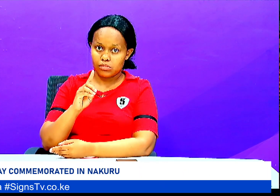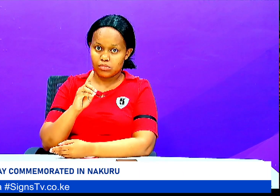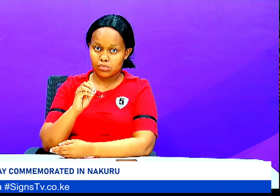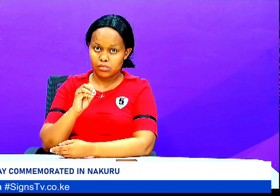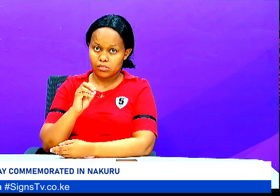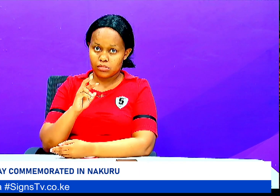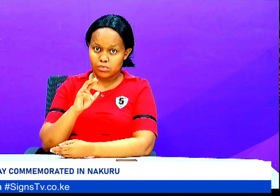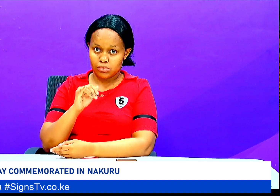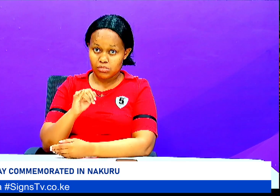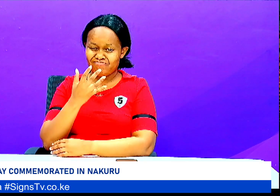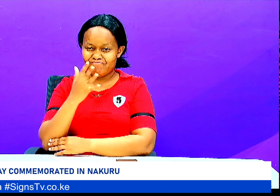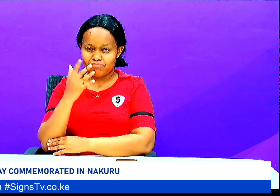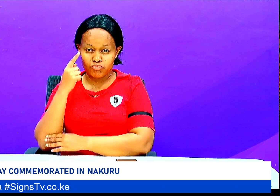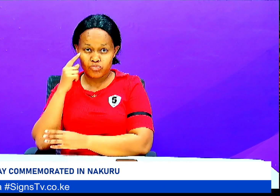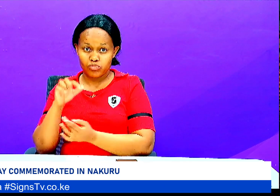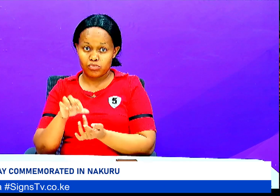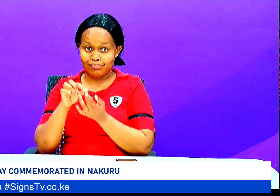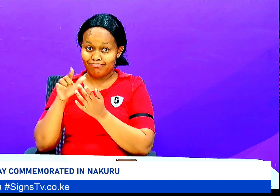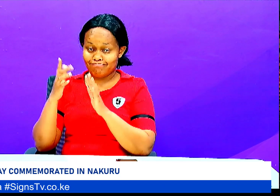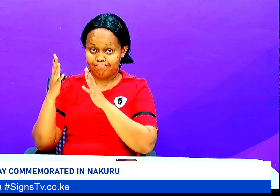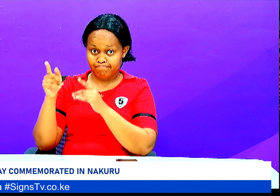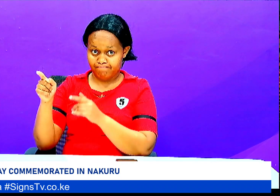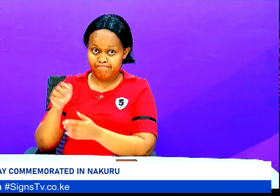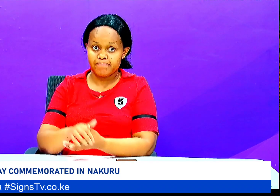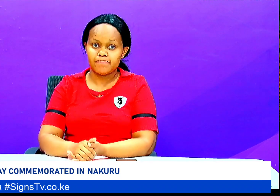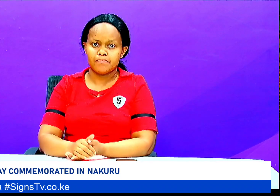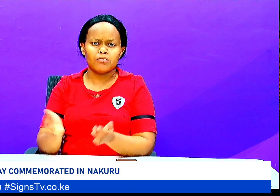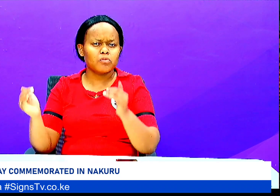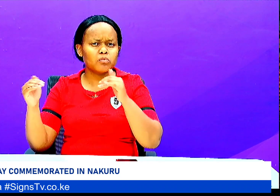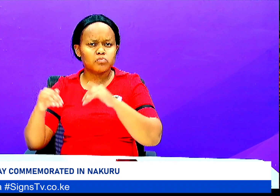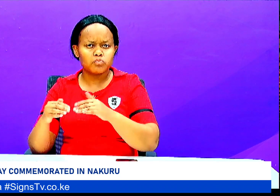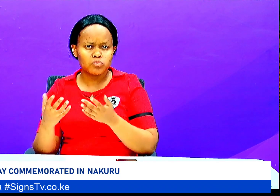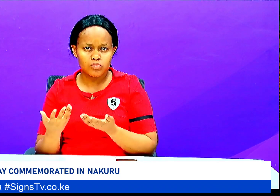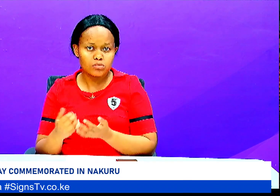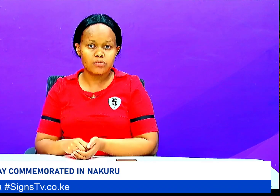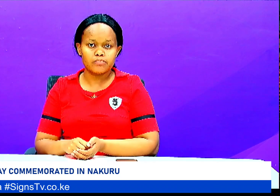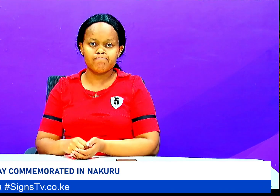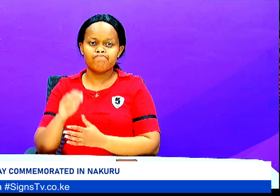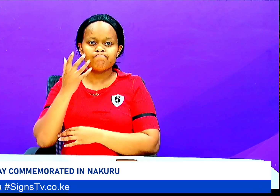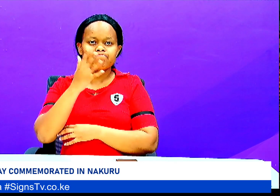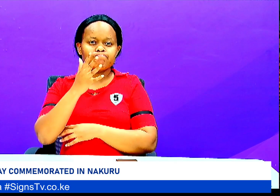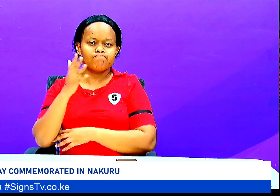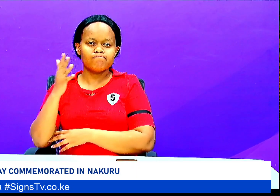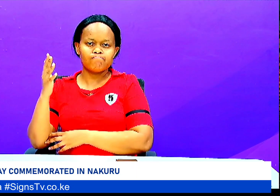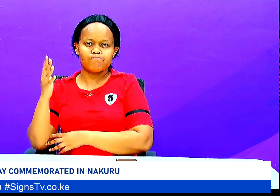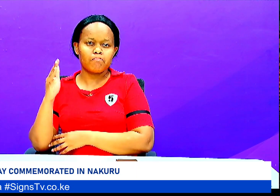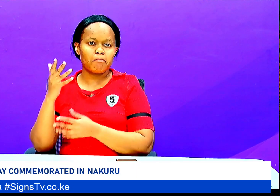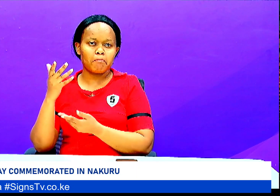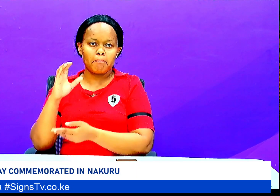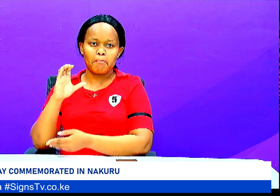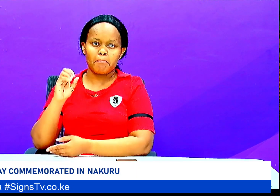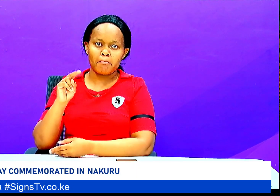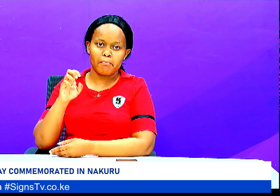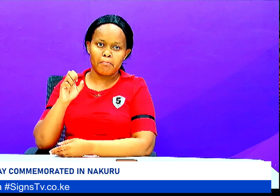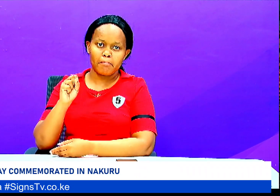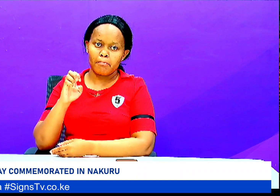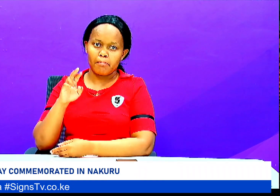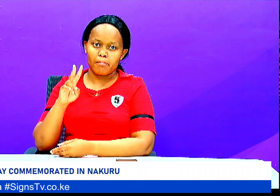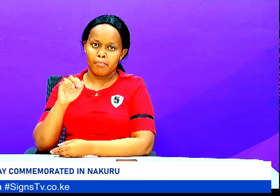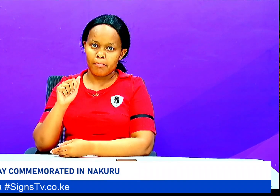Dunduri Forest for a special celebration. The event, themed